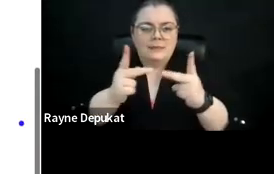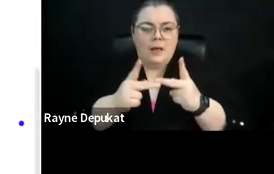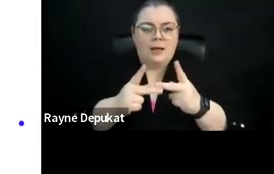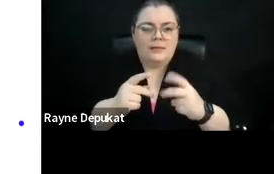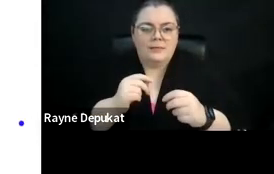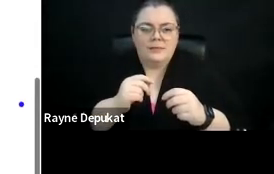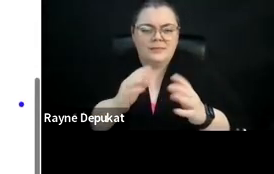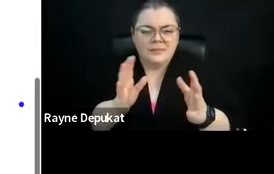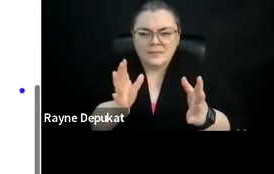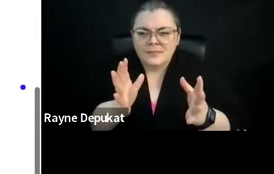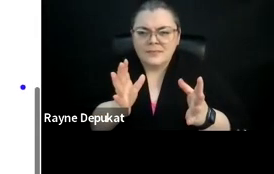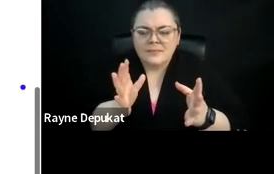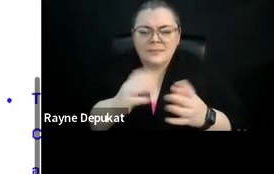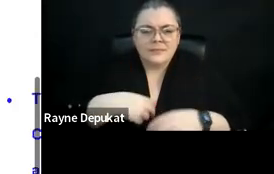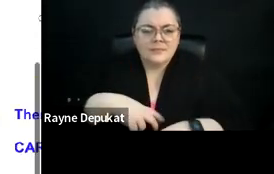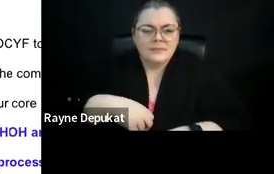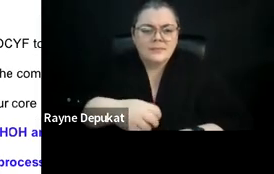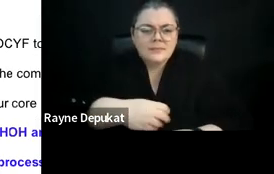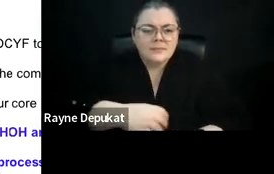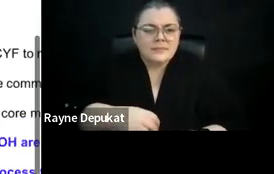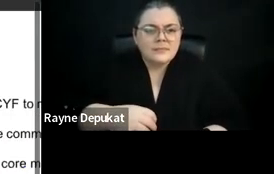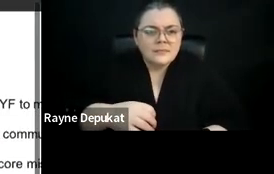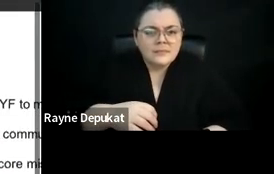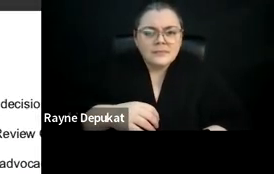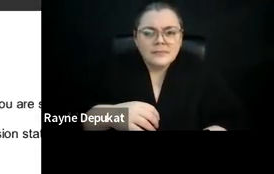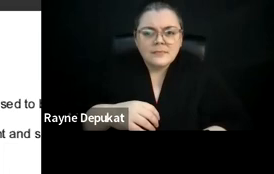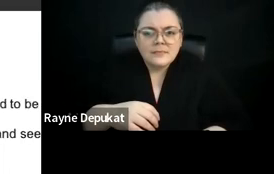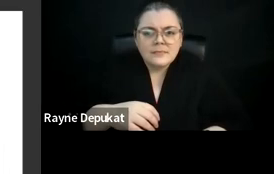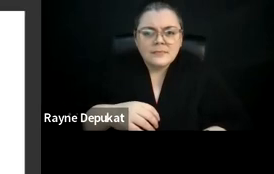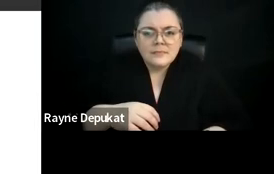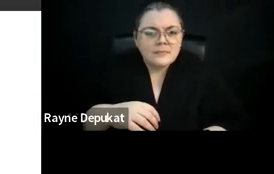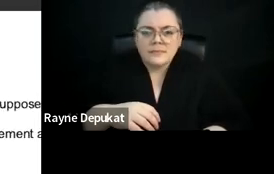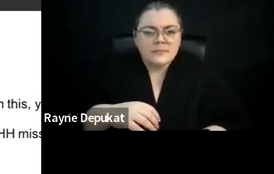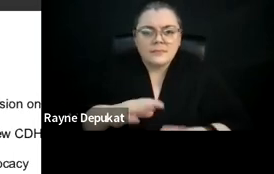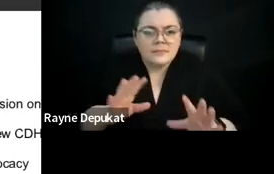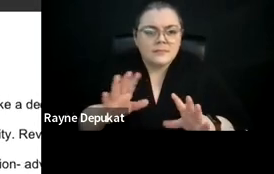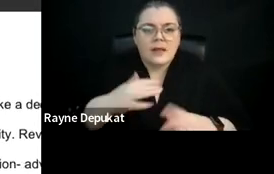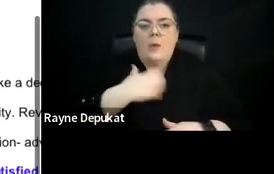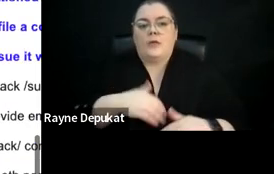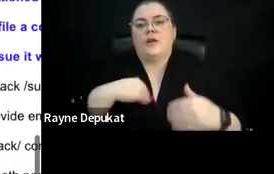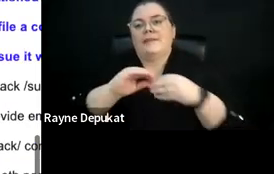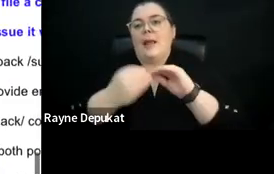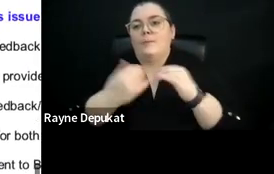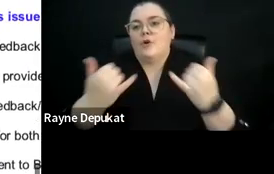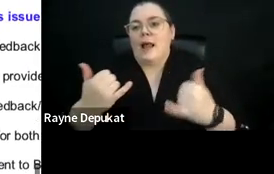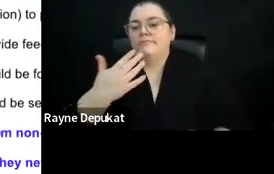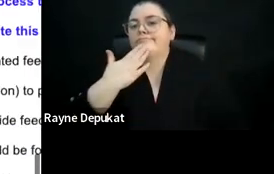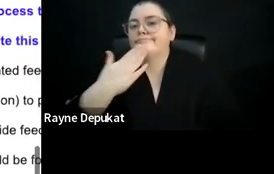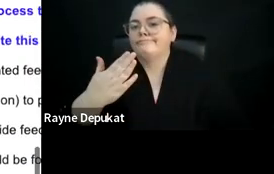It doesn't seem like when you scrolled up, it seemed like it jotted to a different place of the document. I